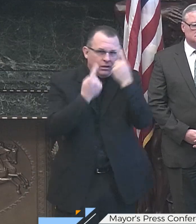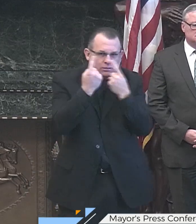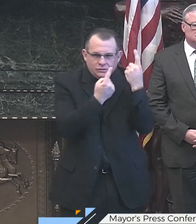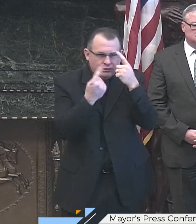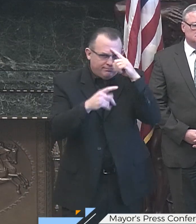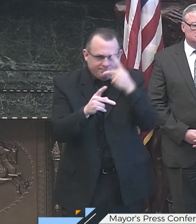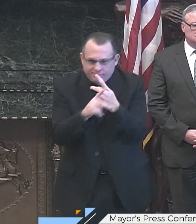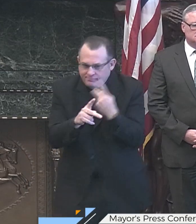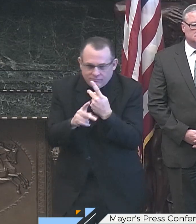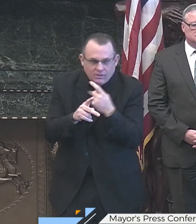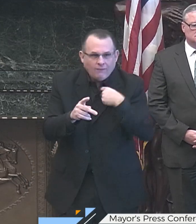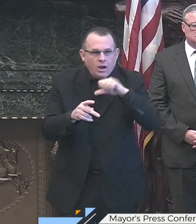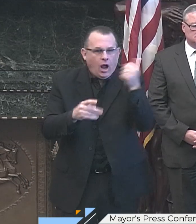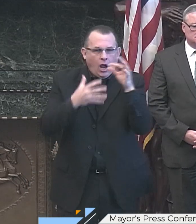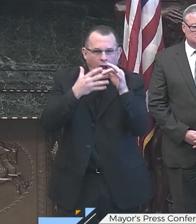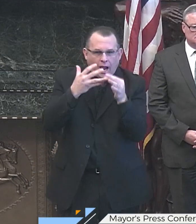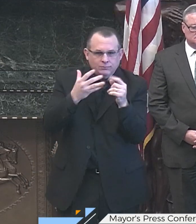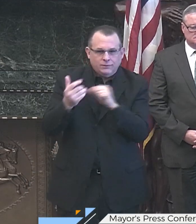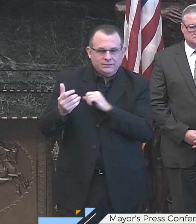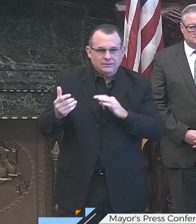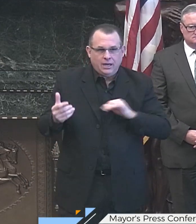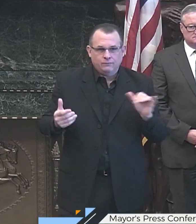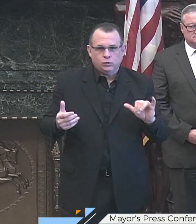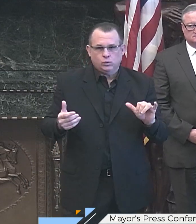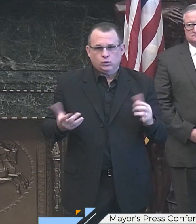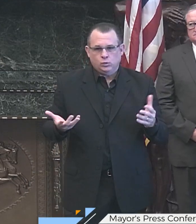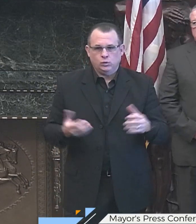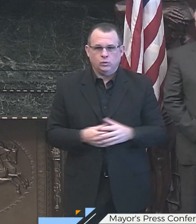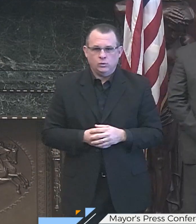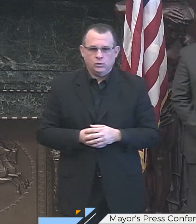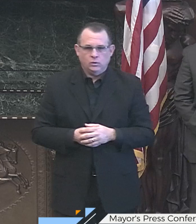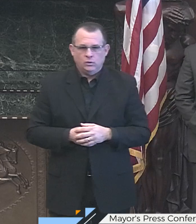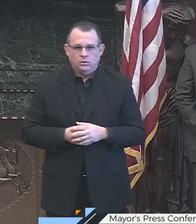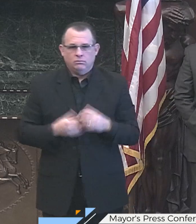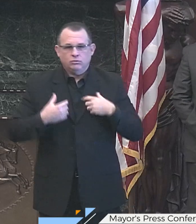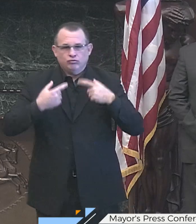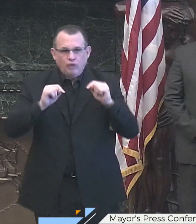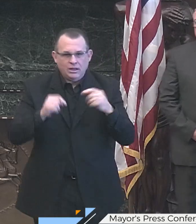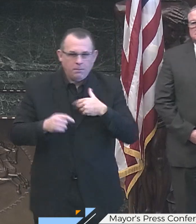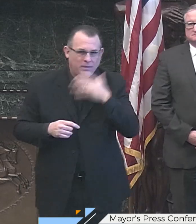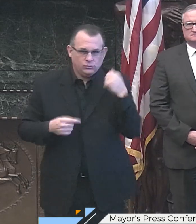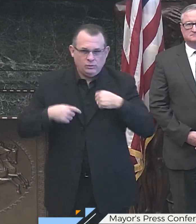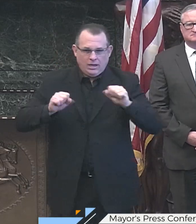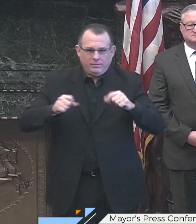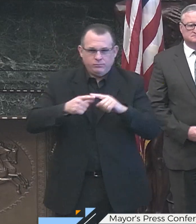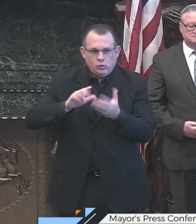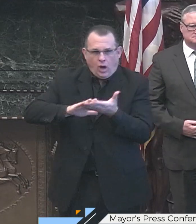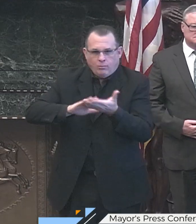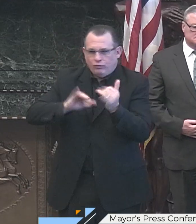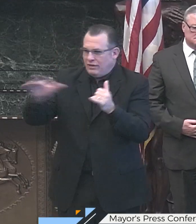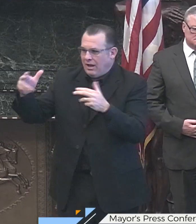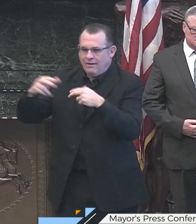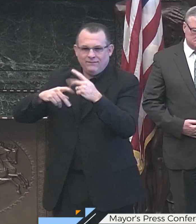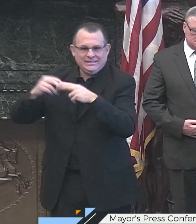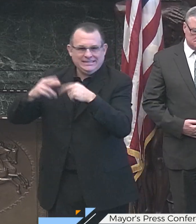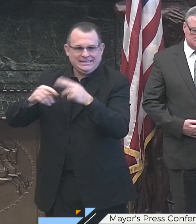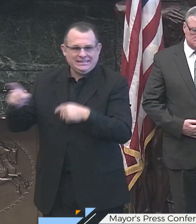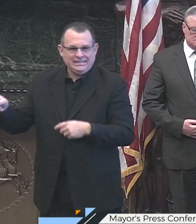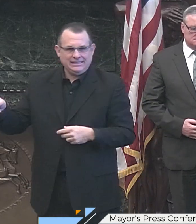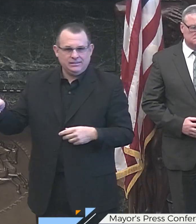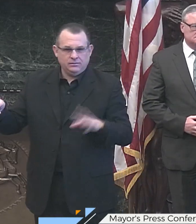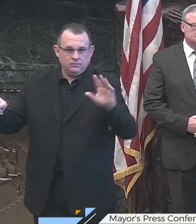sure we run the site to the best of our ability. I think as we are looking at the strains on the healthcare system as a whole,